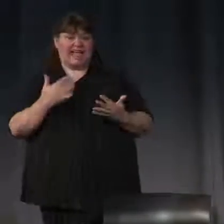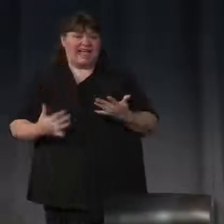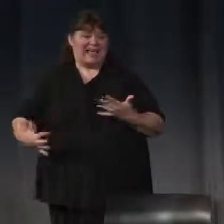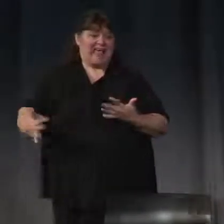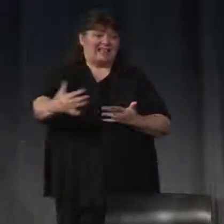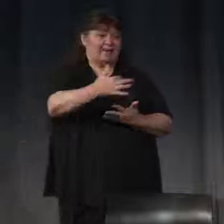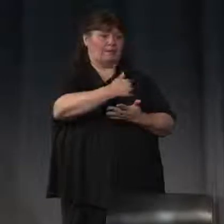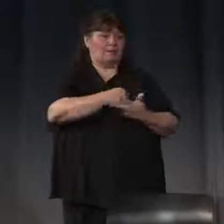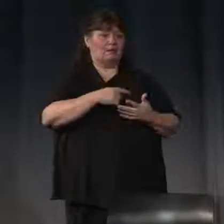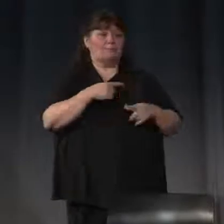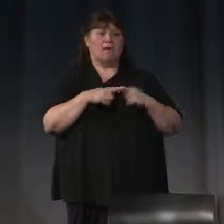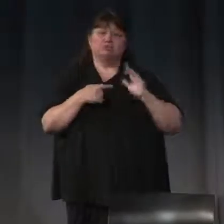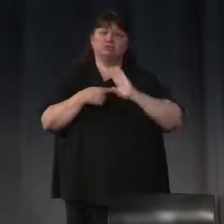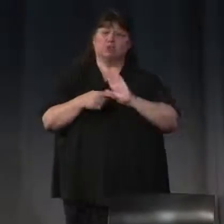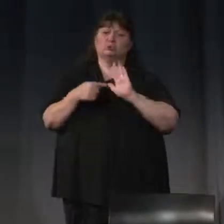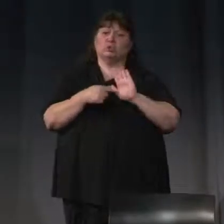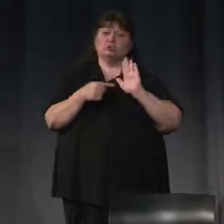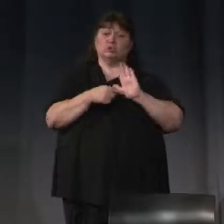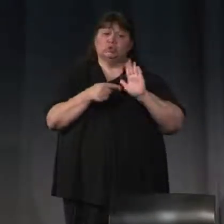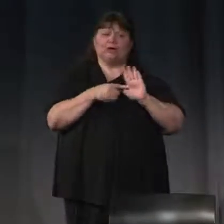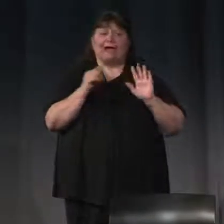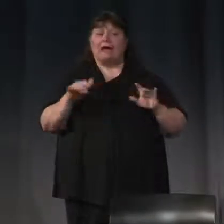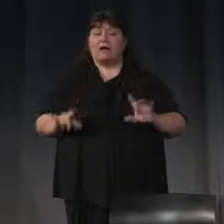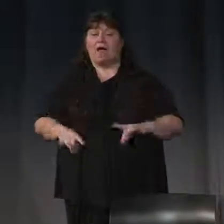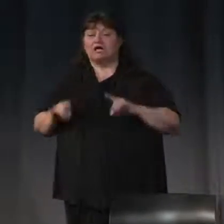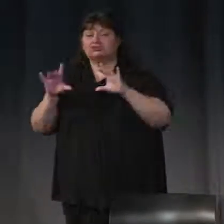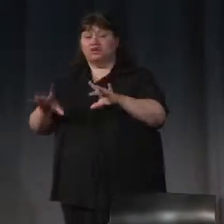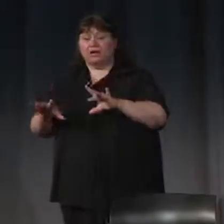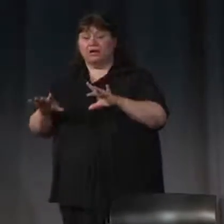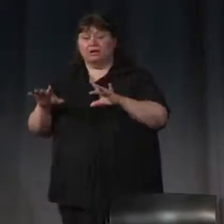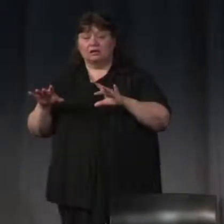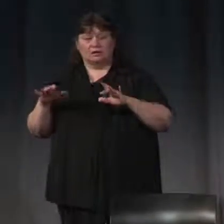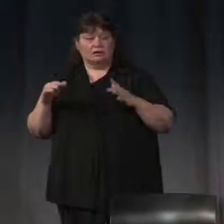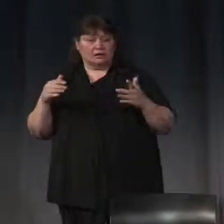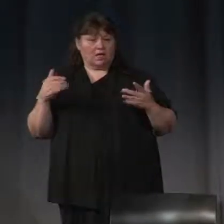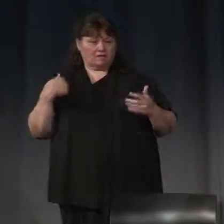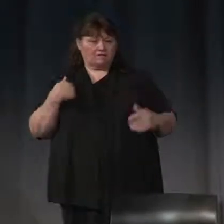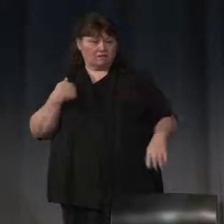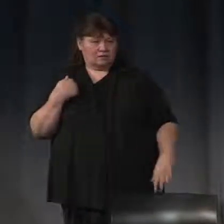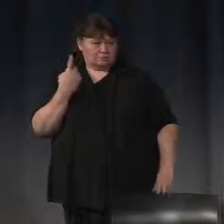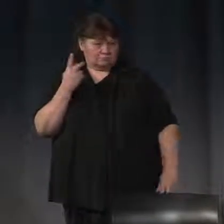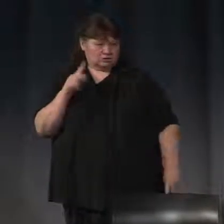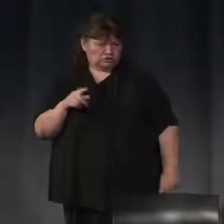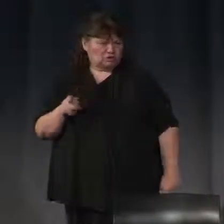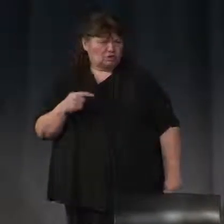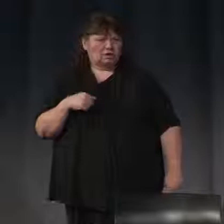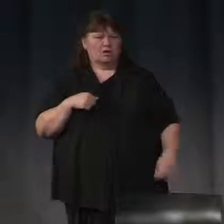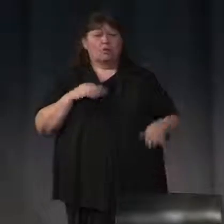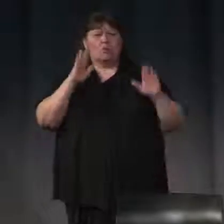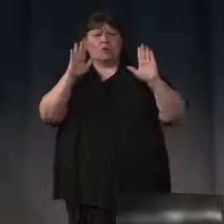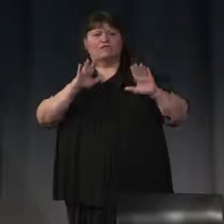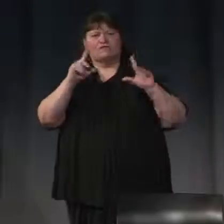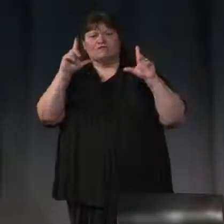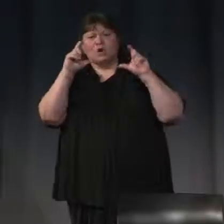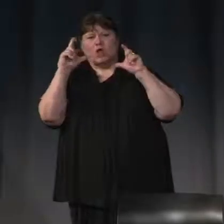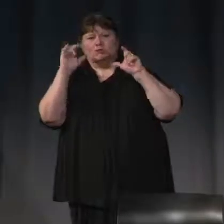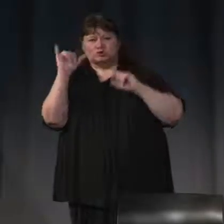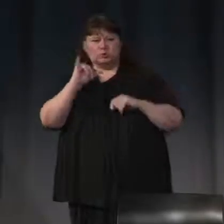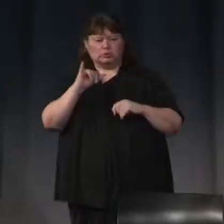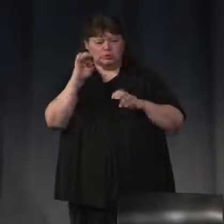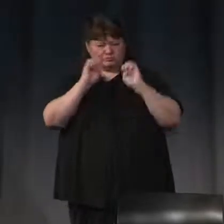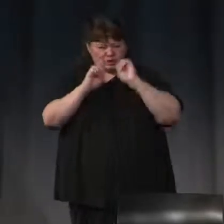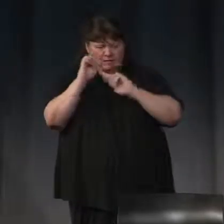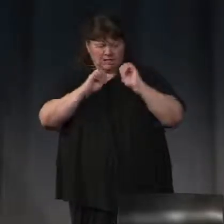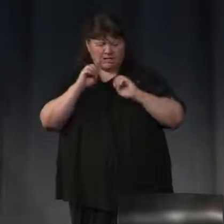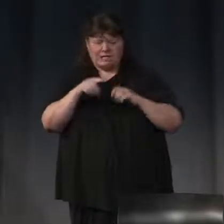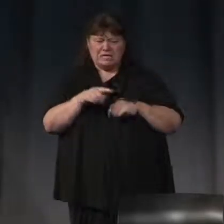prurient reasons, I guess. But like in Australia, Graham Clark did some. He was a wonderful photographer as well as an experimenter, and has